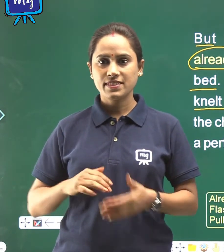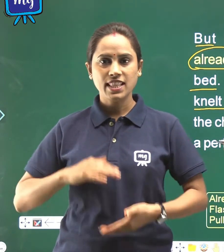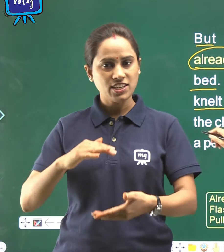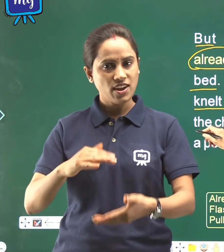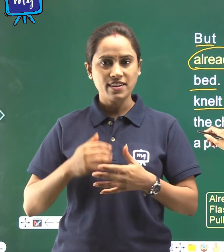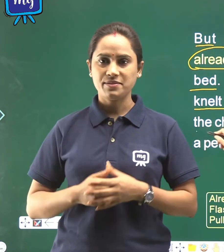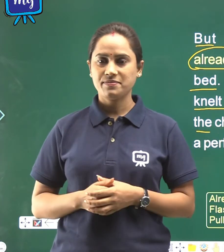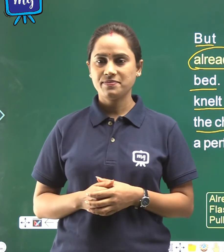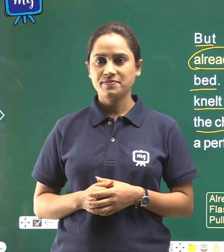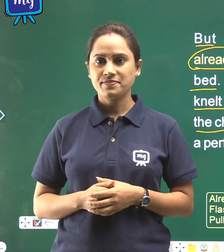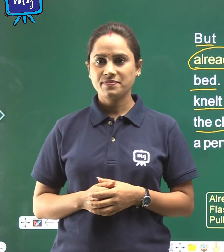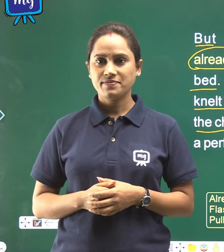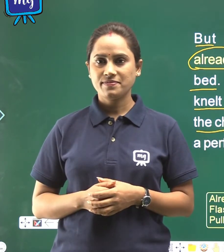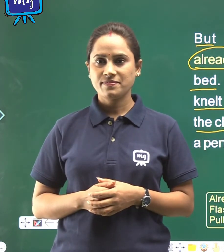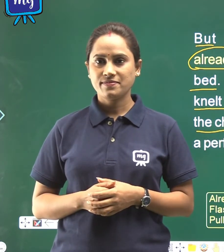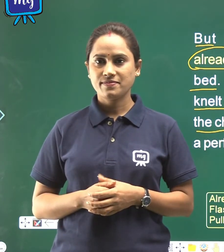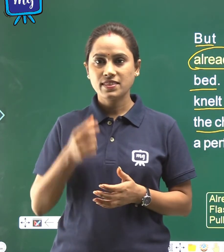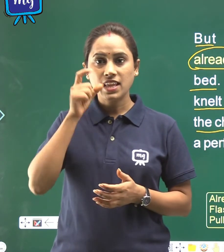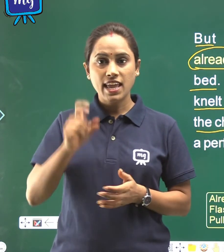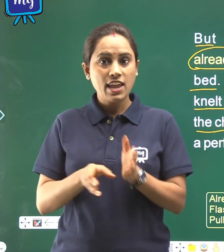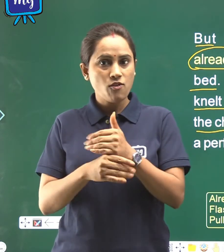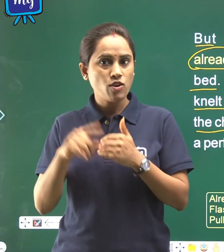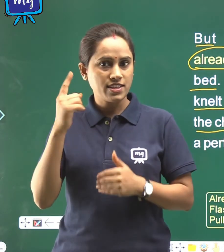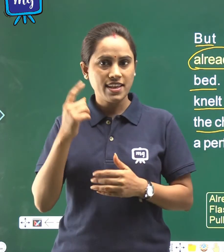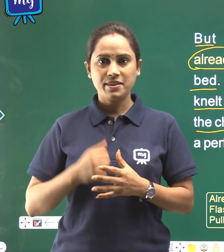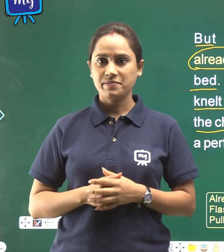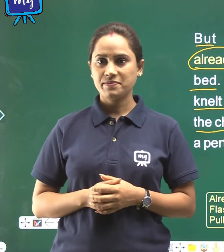the child. He was a